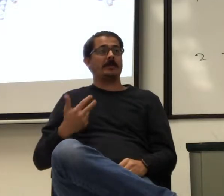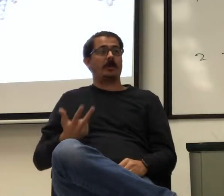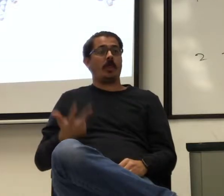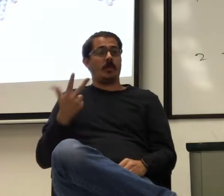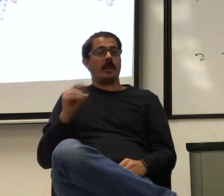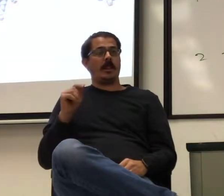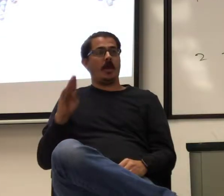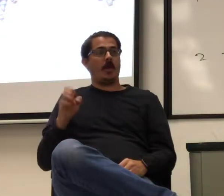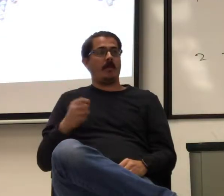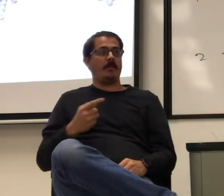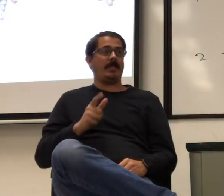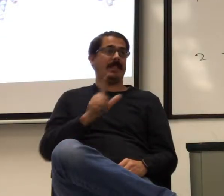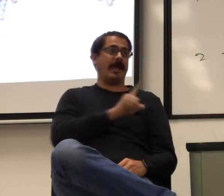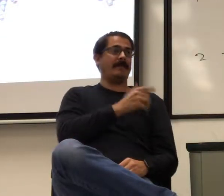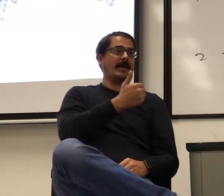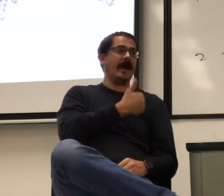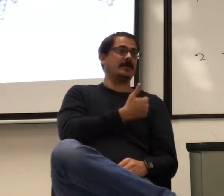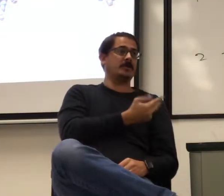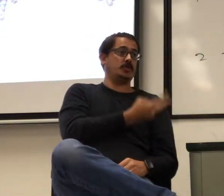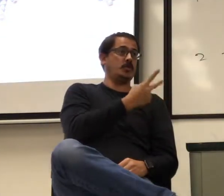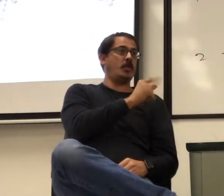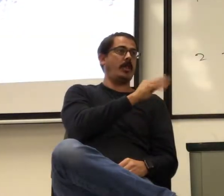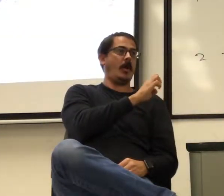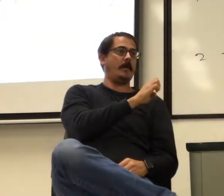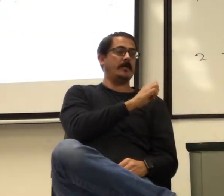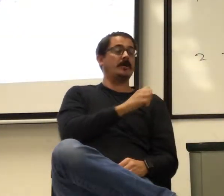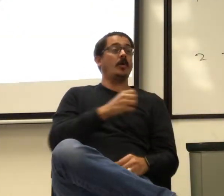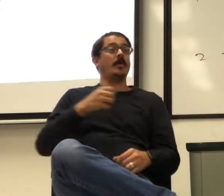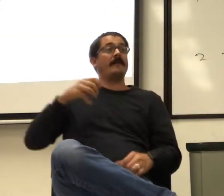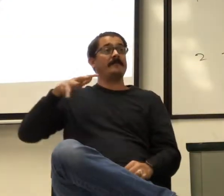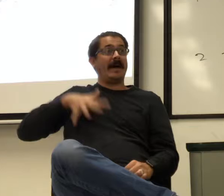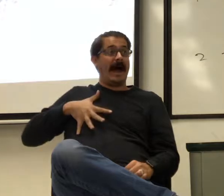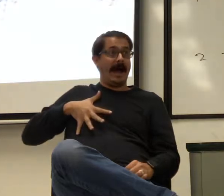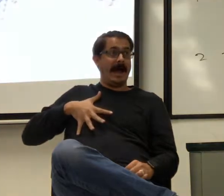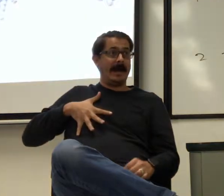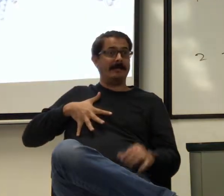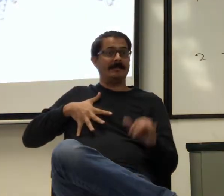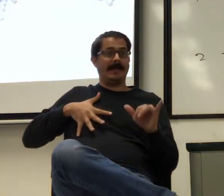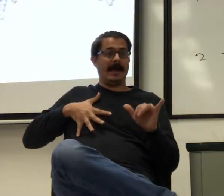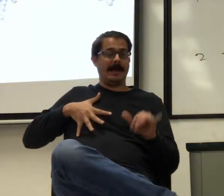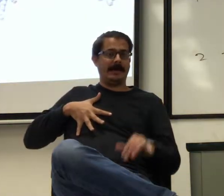All right, now the third division, you go from 5 to like,